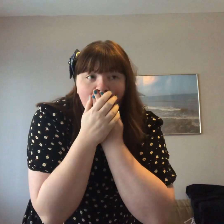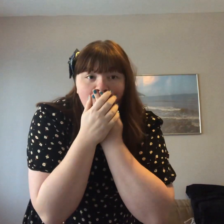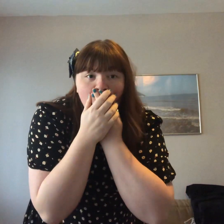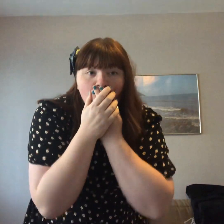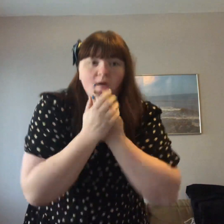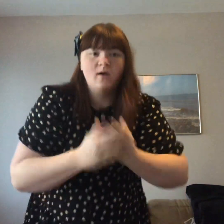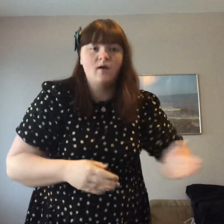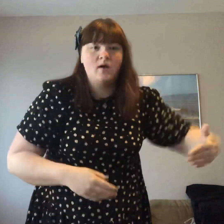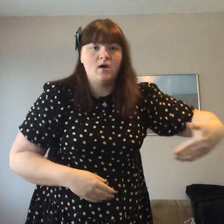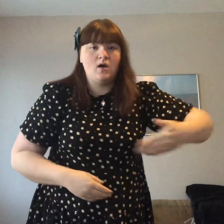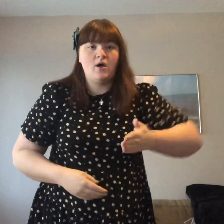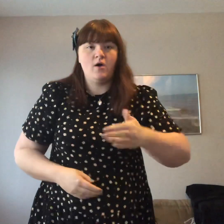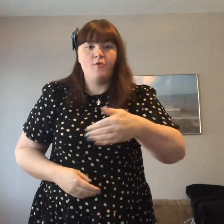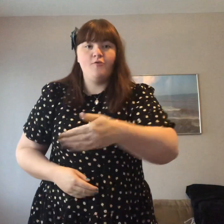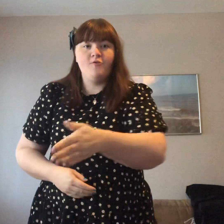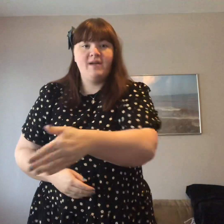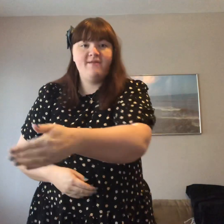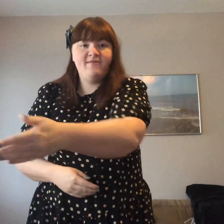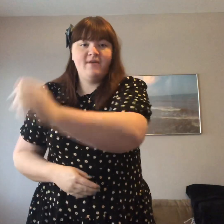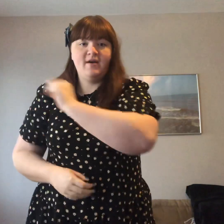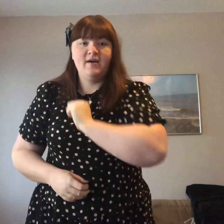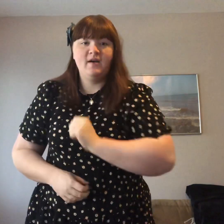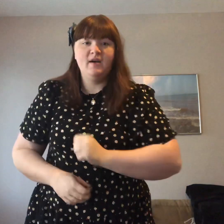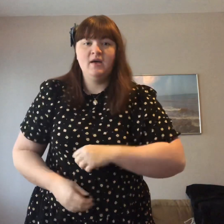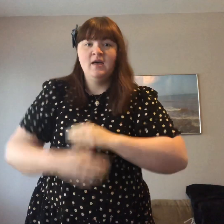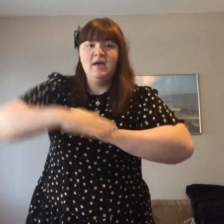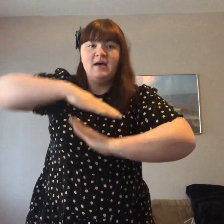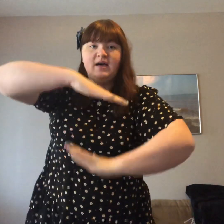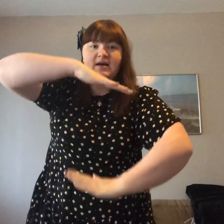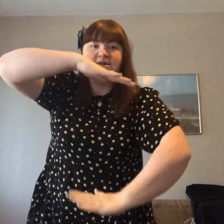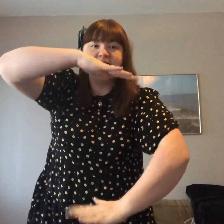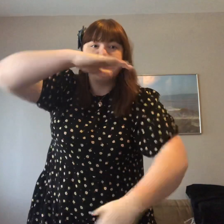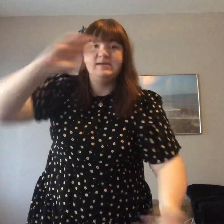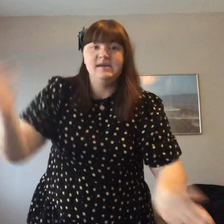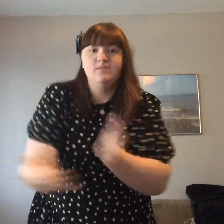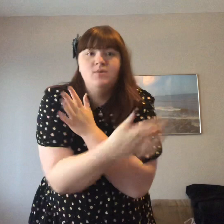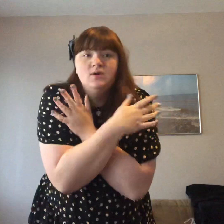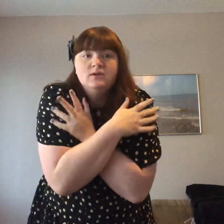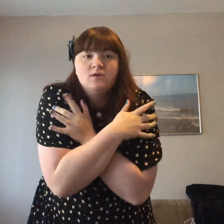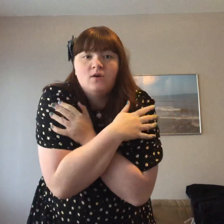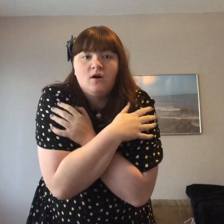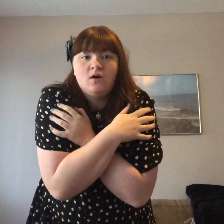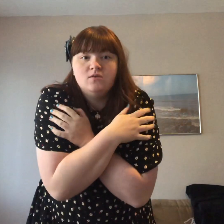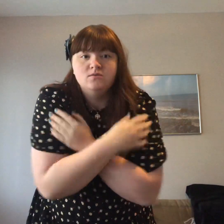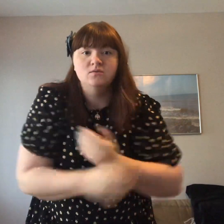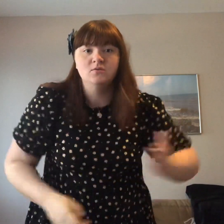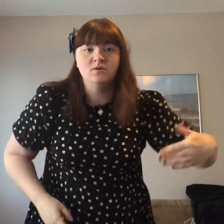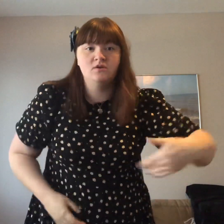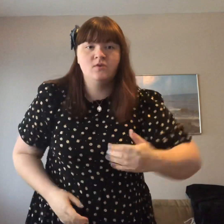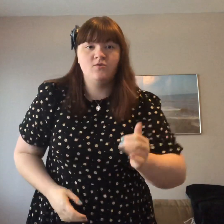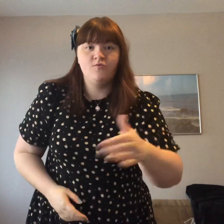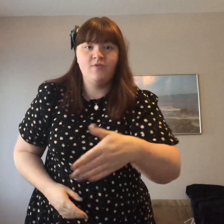Uh-oh. A river. A deep, cold